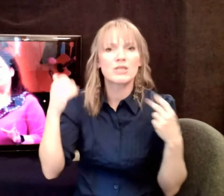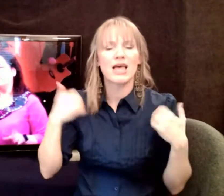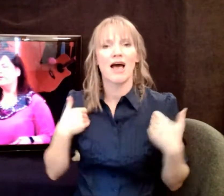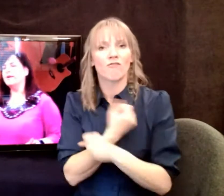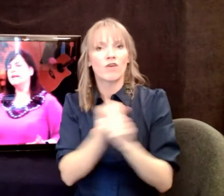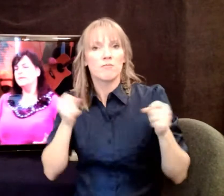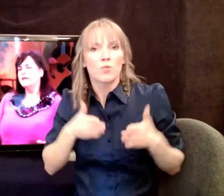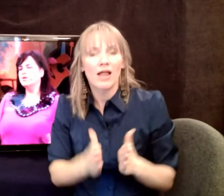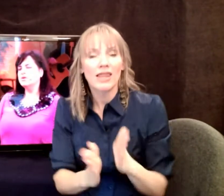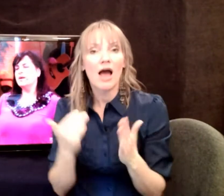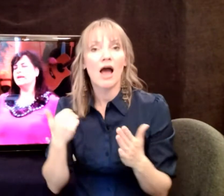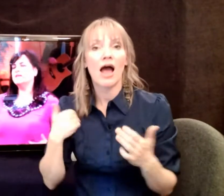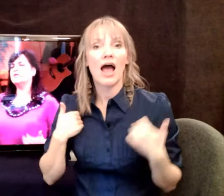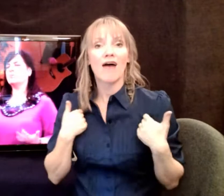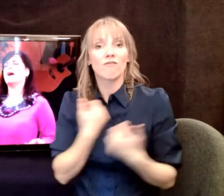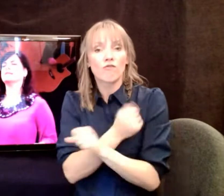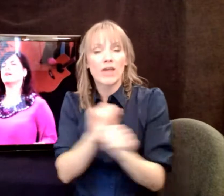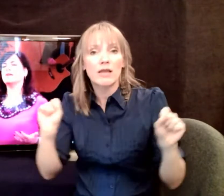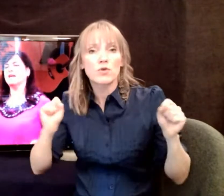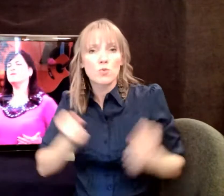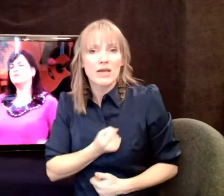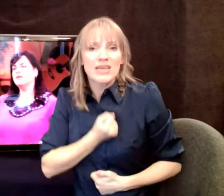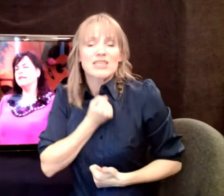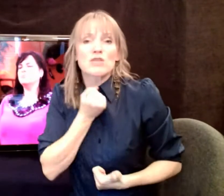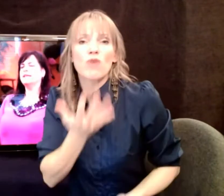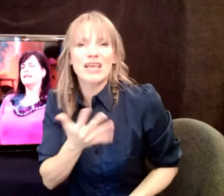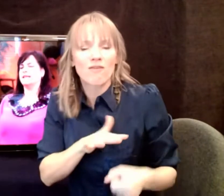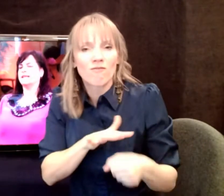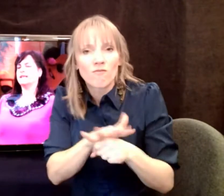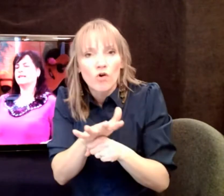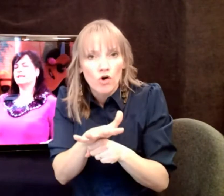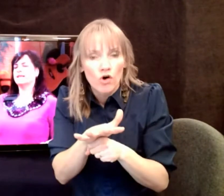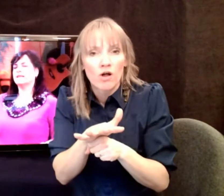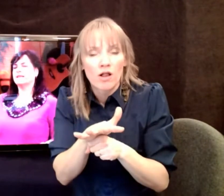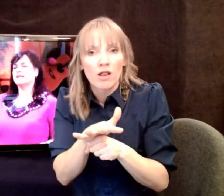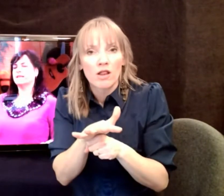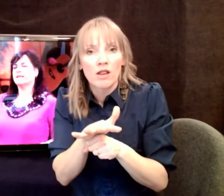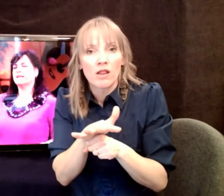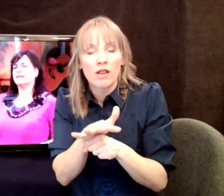the freedom to express ourselves fully and completely.